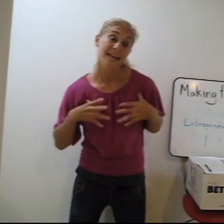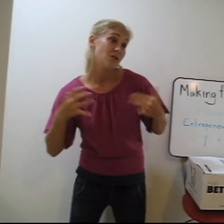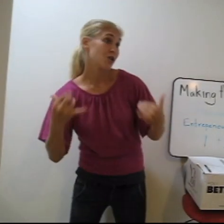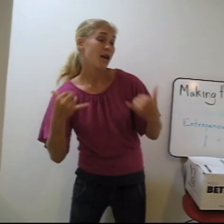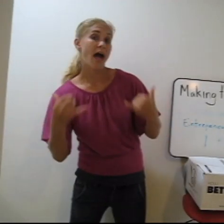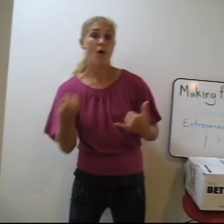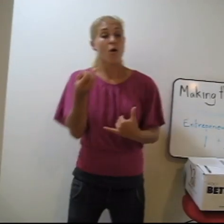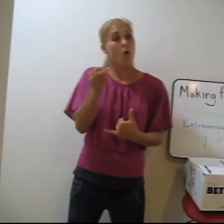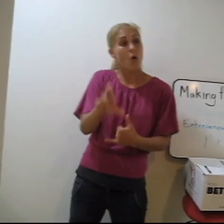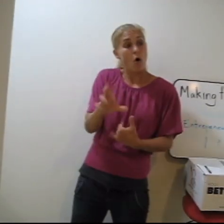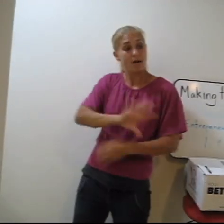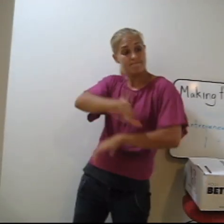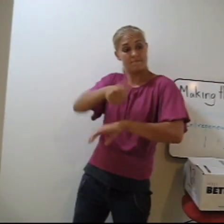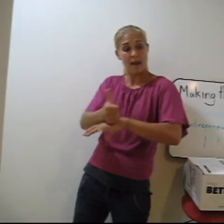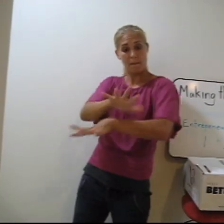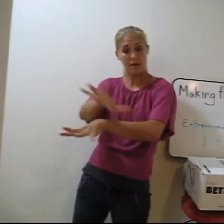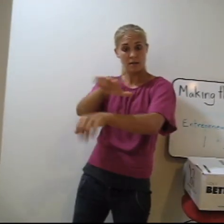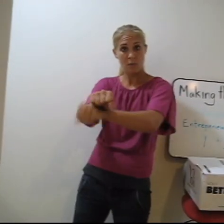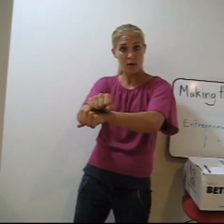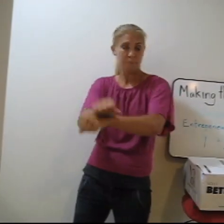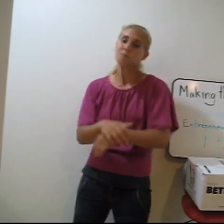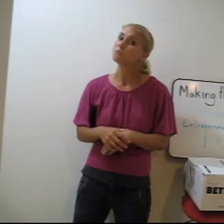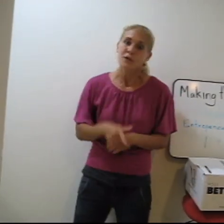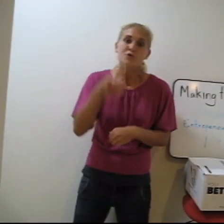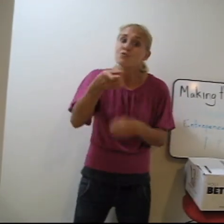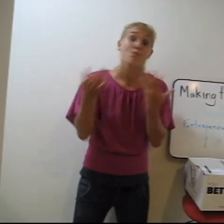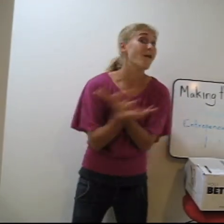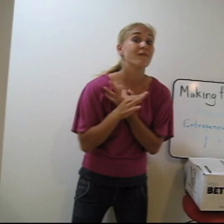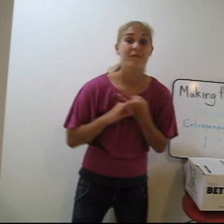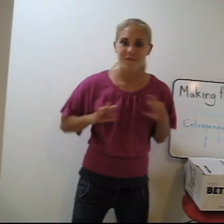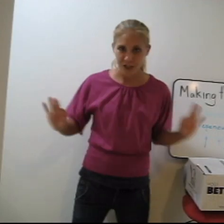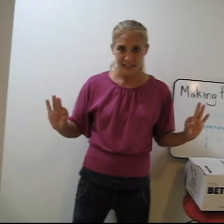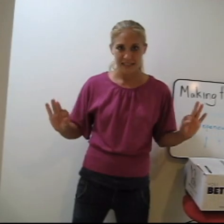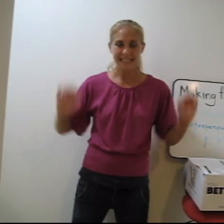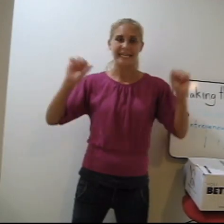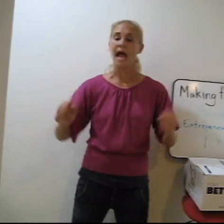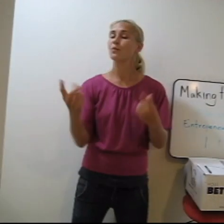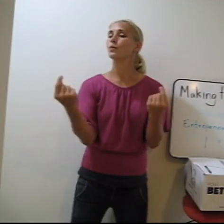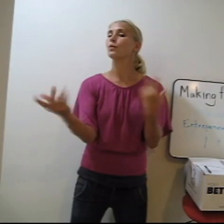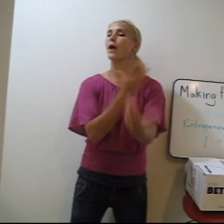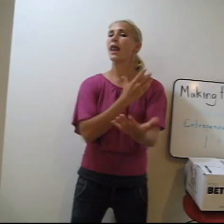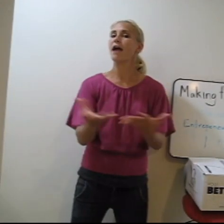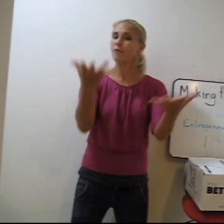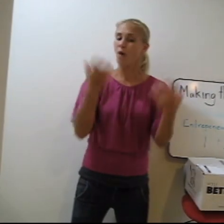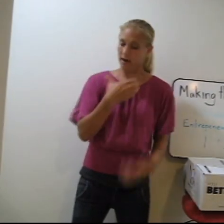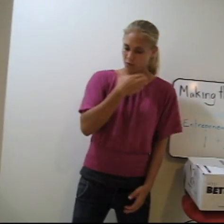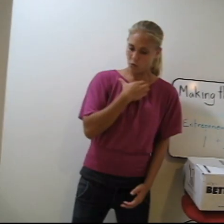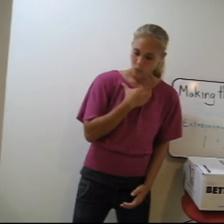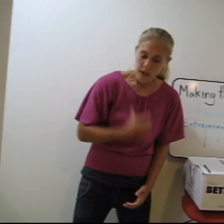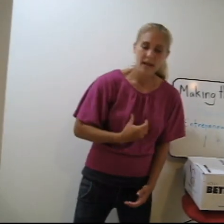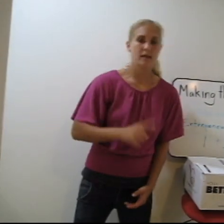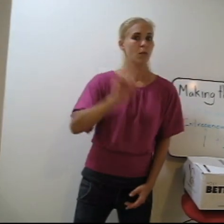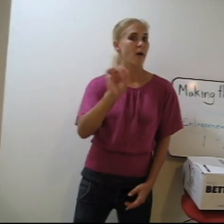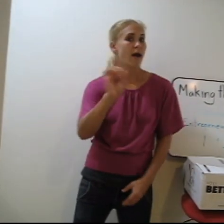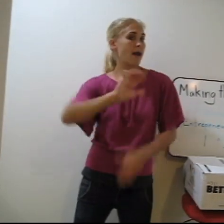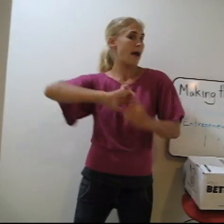a doctor's appointment. You are free. You can do what you wish, when you wish, and how you wish. And for the